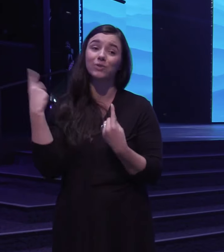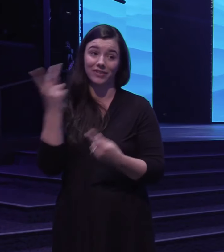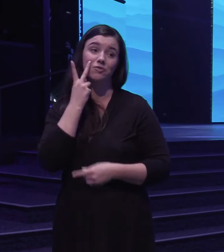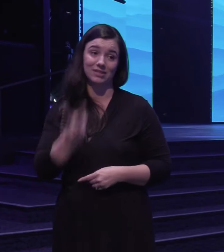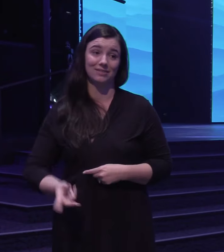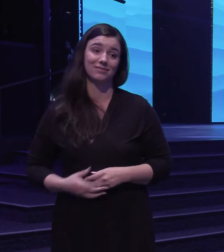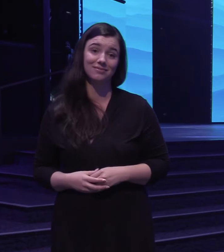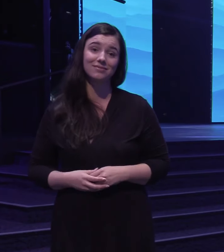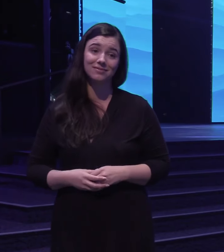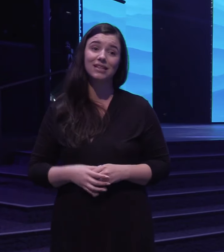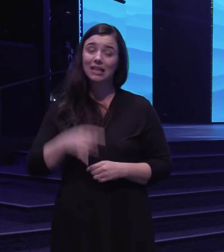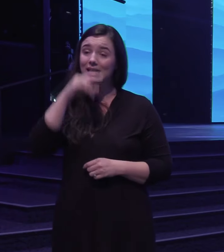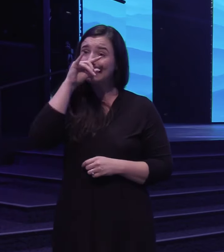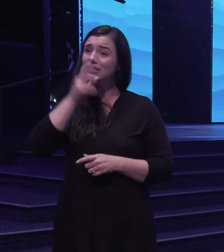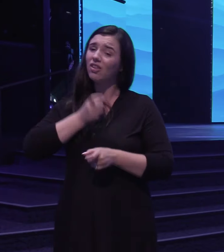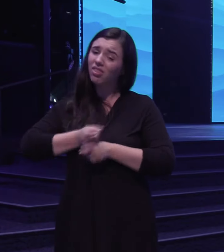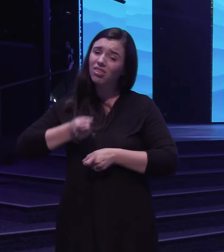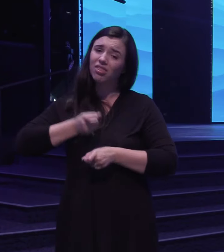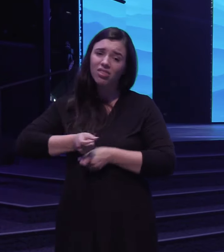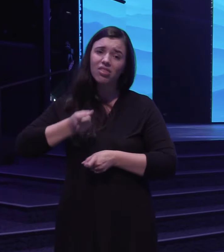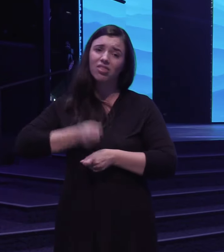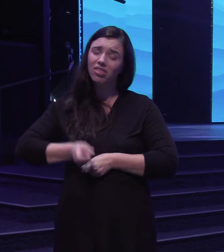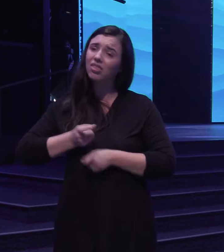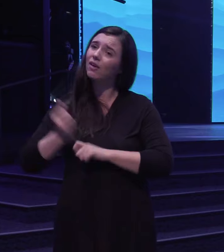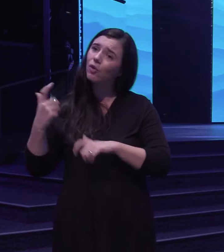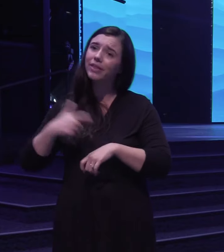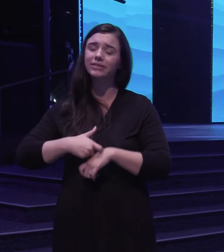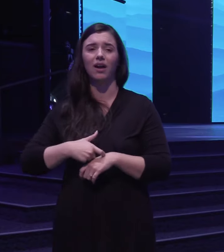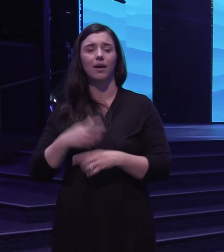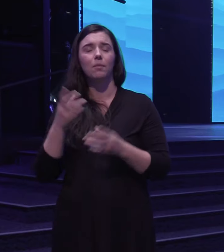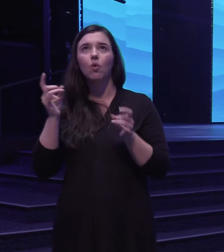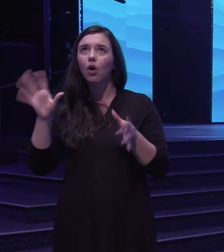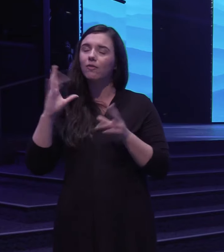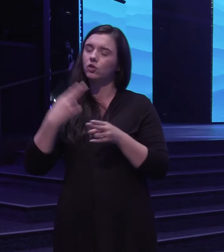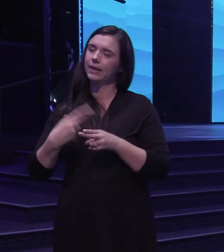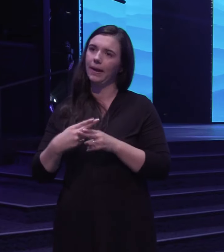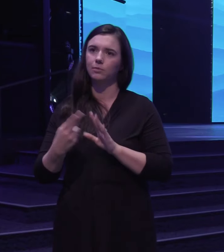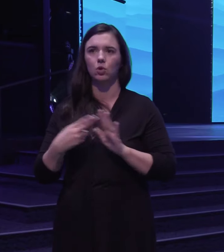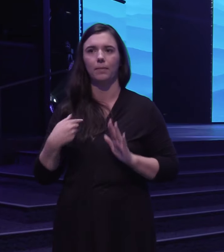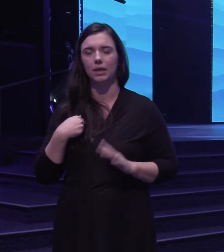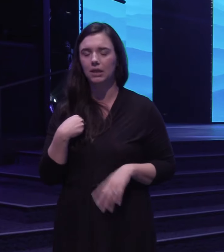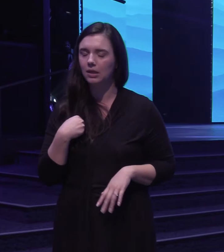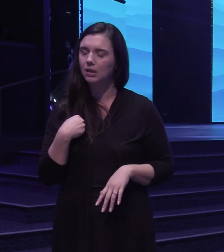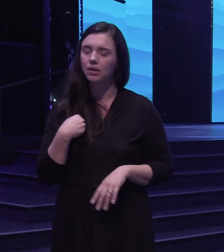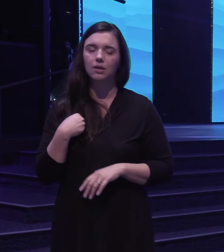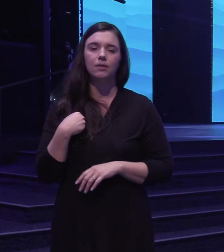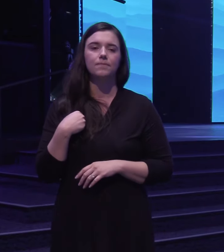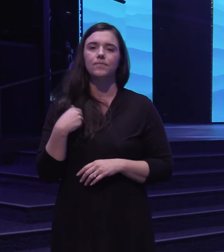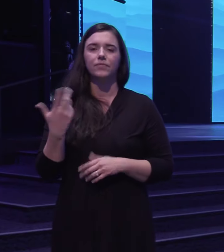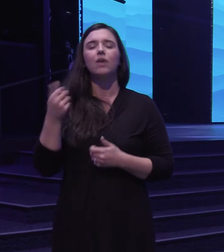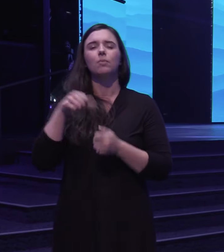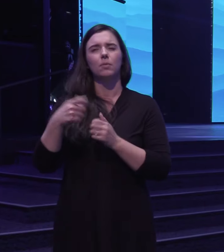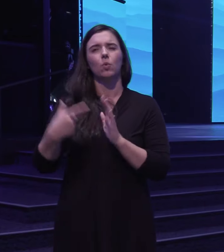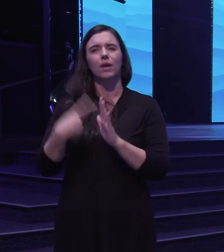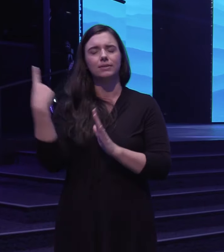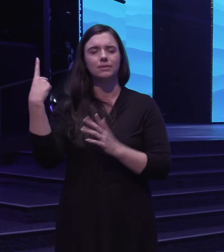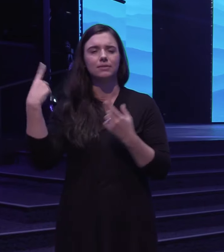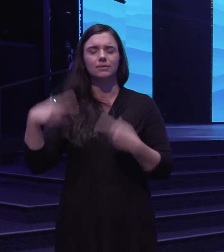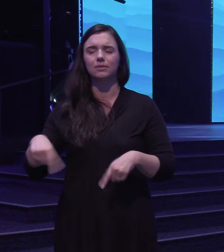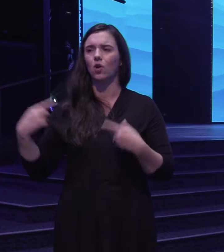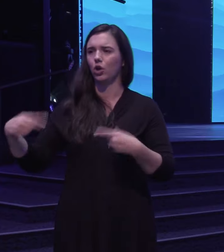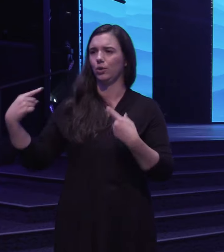seen. The kids just teased me mercilessly. They called me horrible names. And I remember once we were having